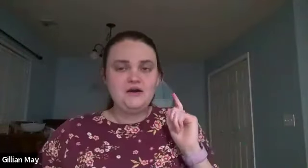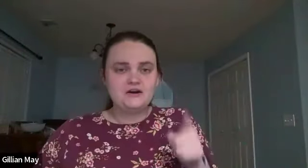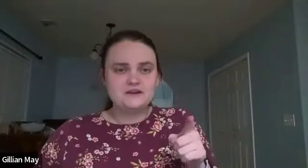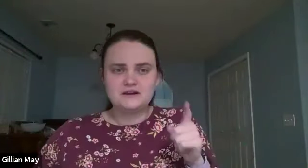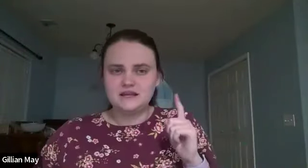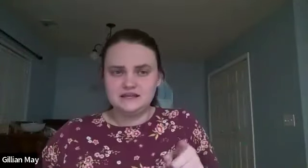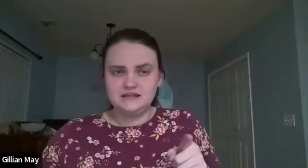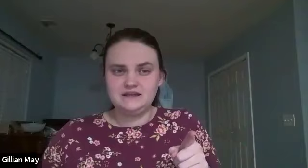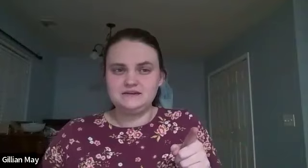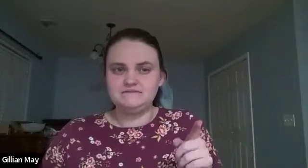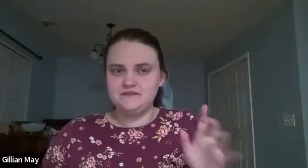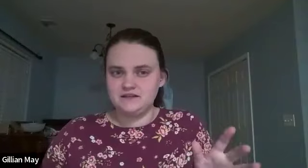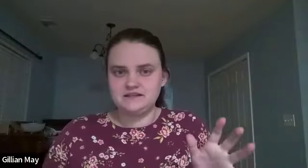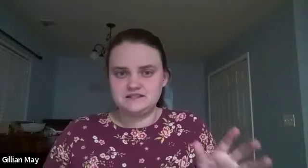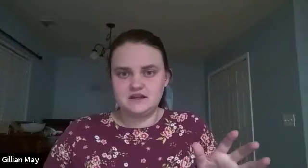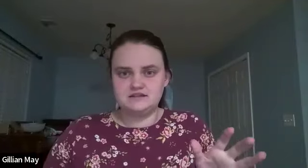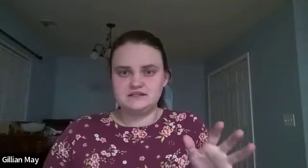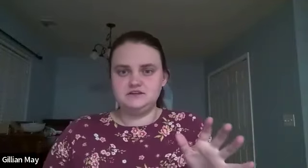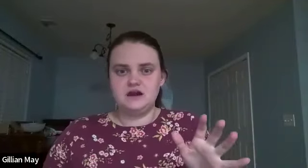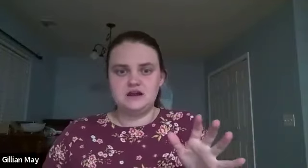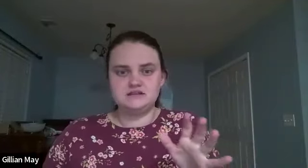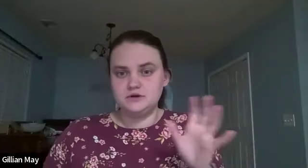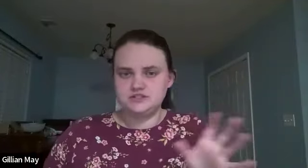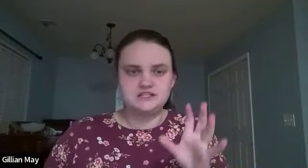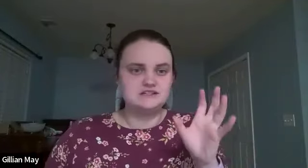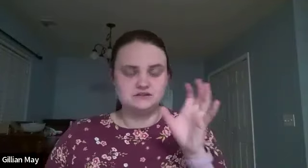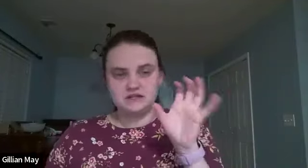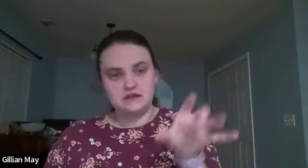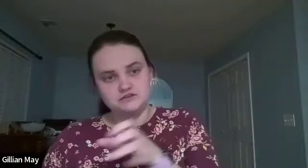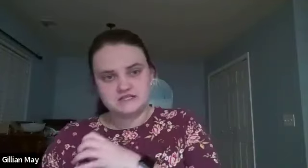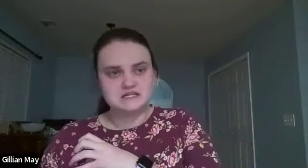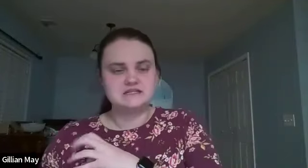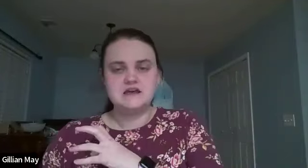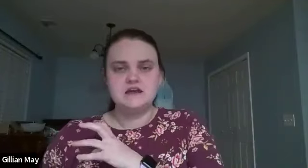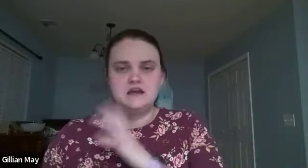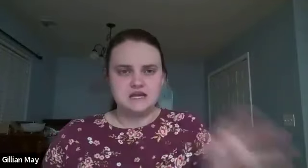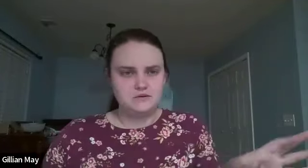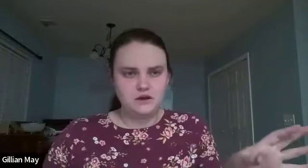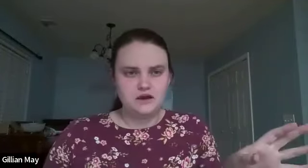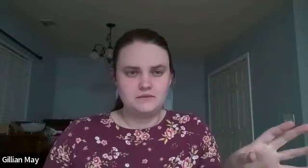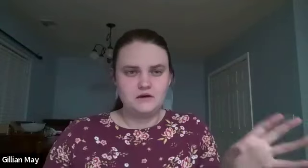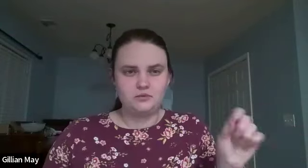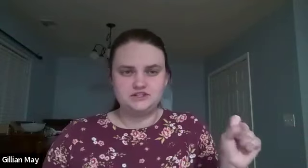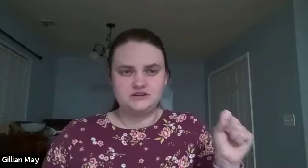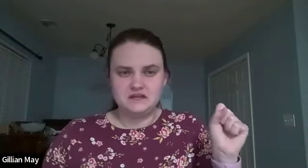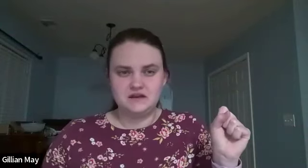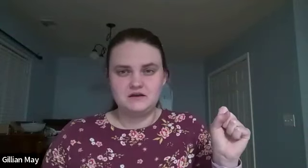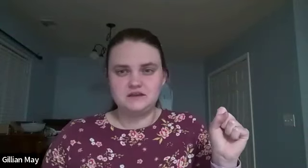Are there any feeling signs that you guys, emotions or characteristics, any words you can think of that you'd